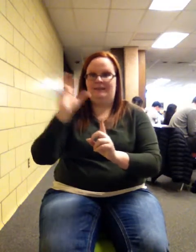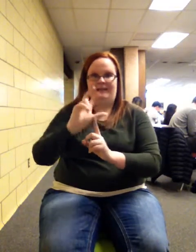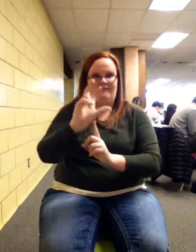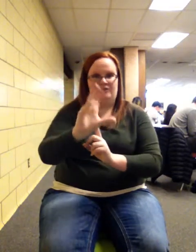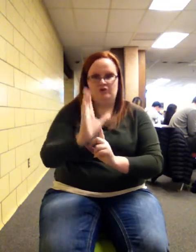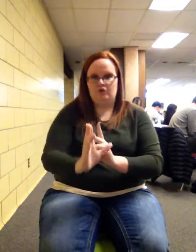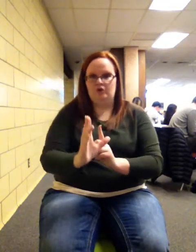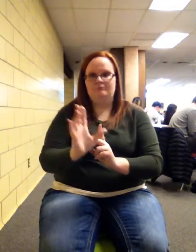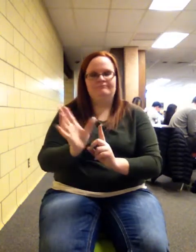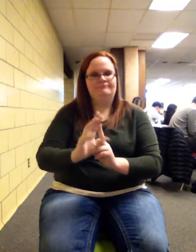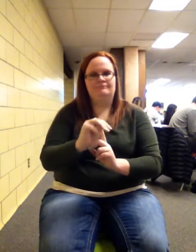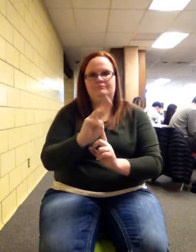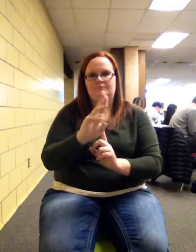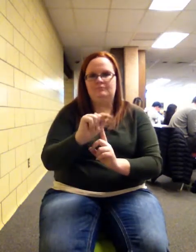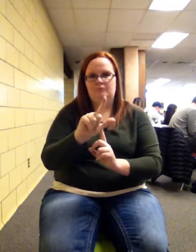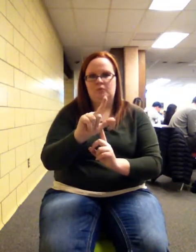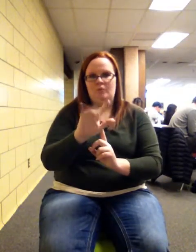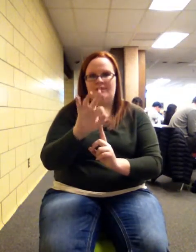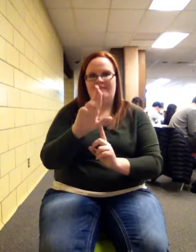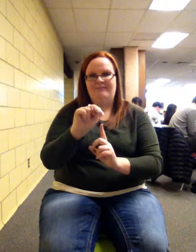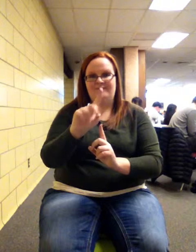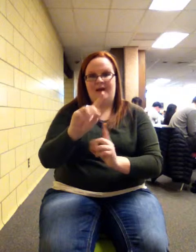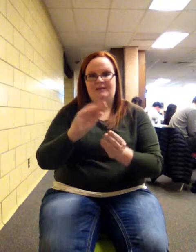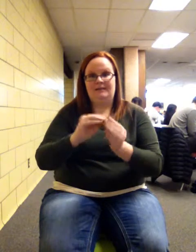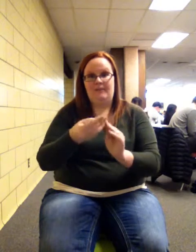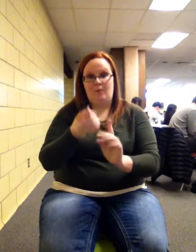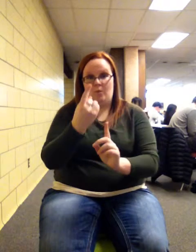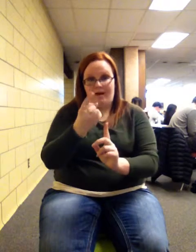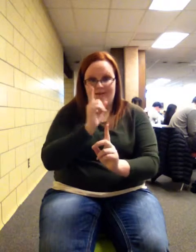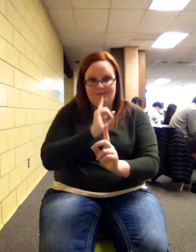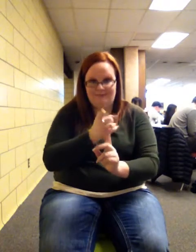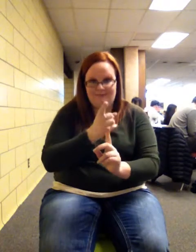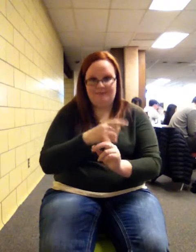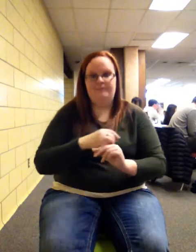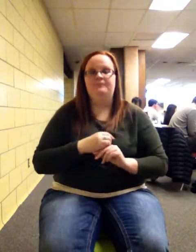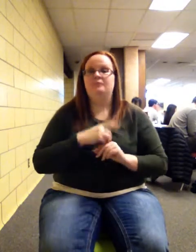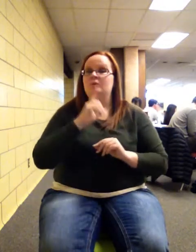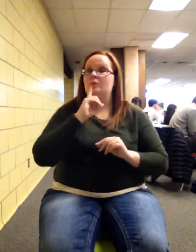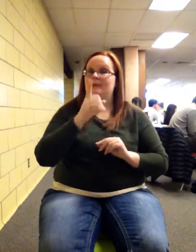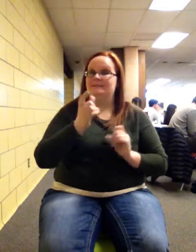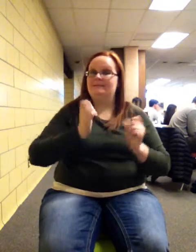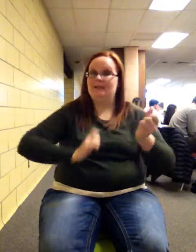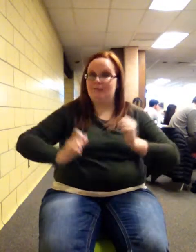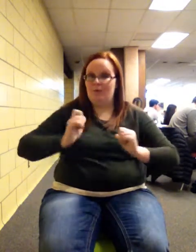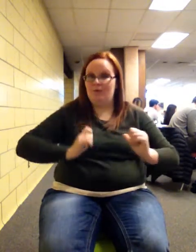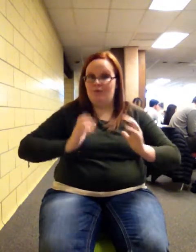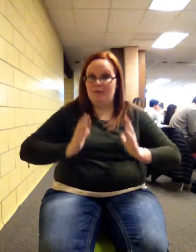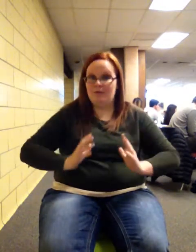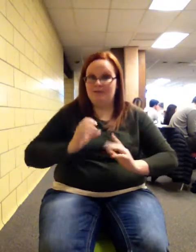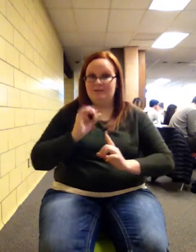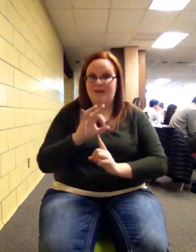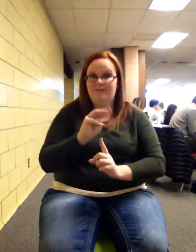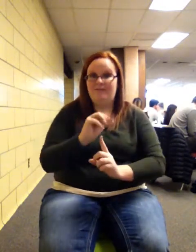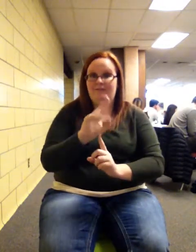So then what happens is, it's the performance of the mutual fund basically being the performance of the companies that the mutual